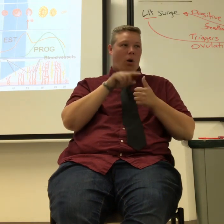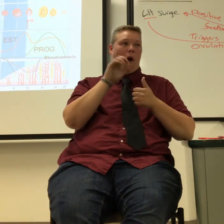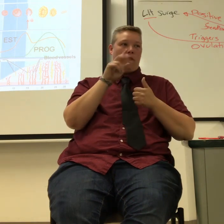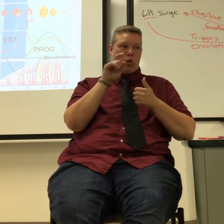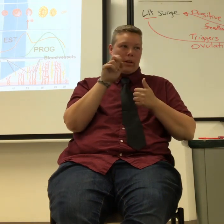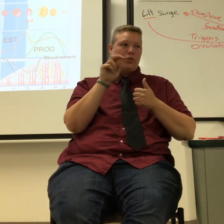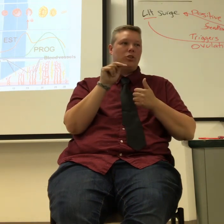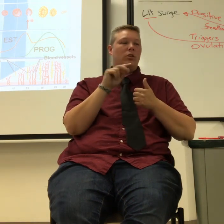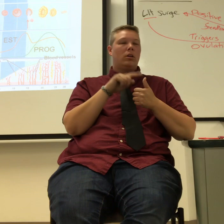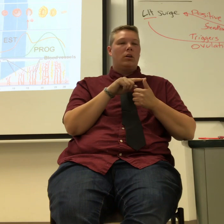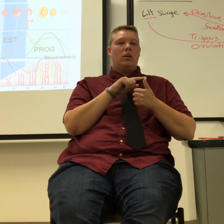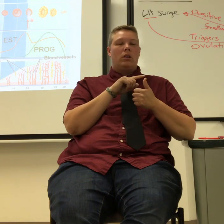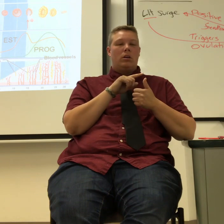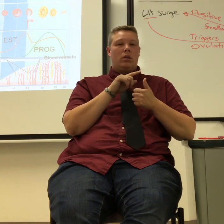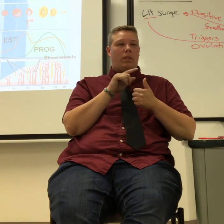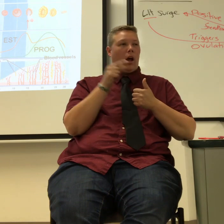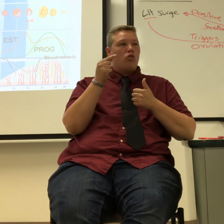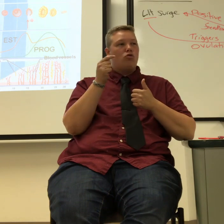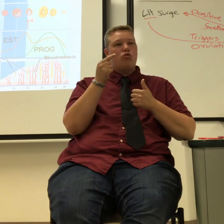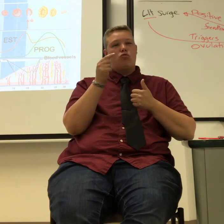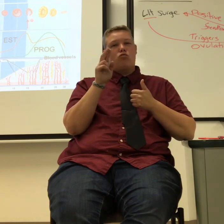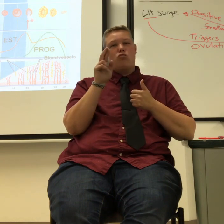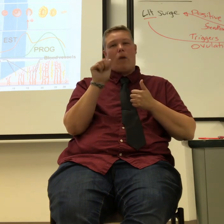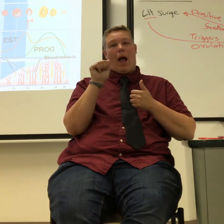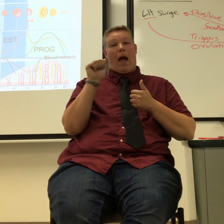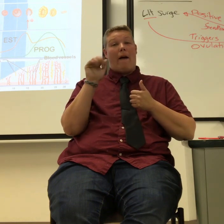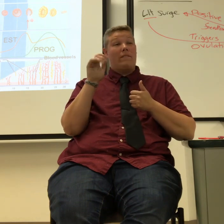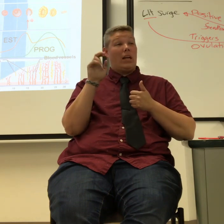follicle make the connection that ruptures.